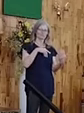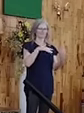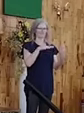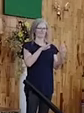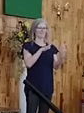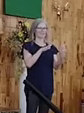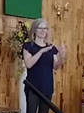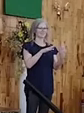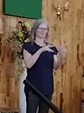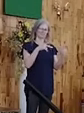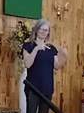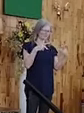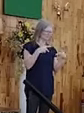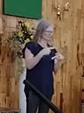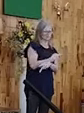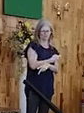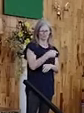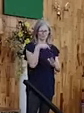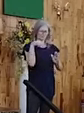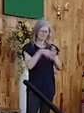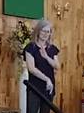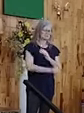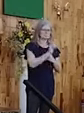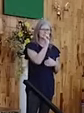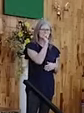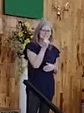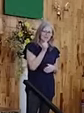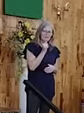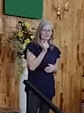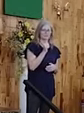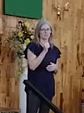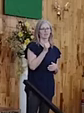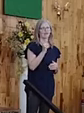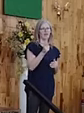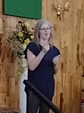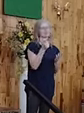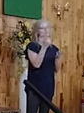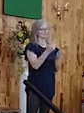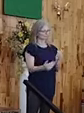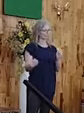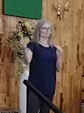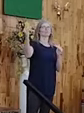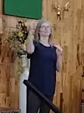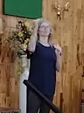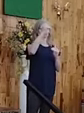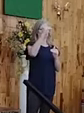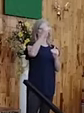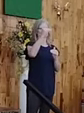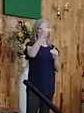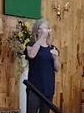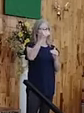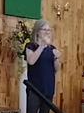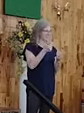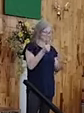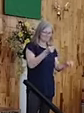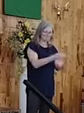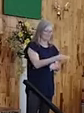of sufferings and to rise above those sufferings and to rise even above death.